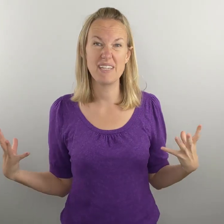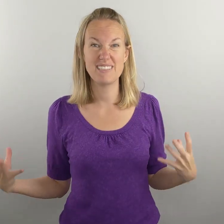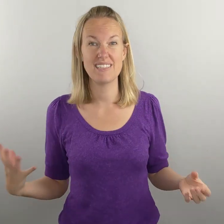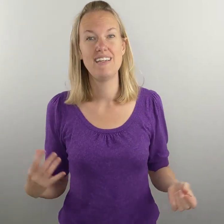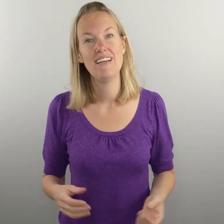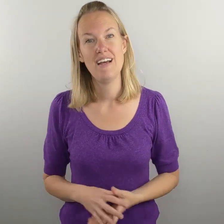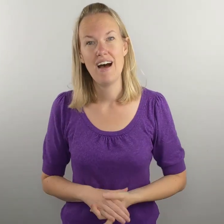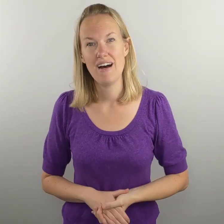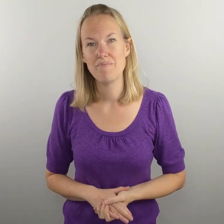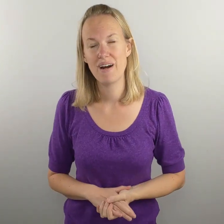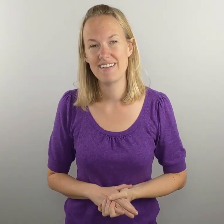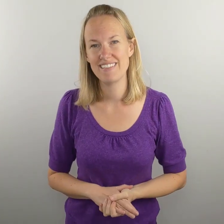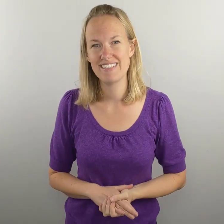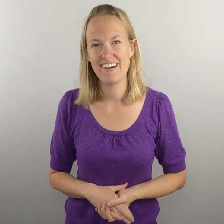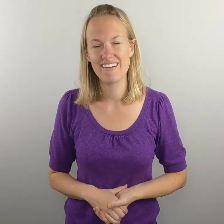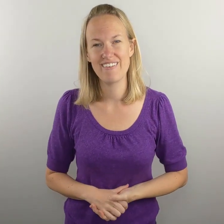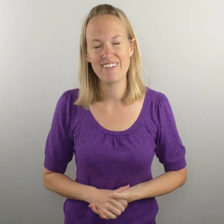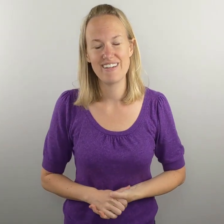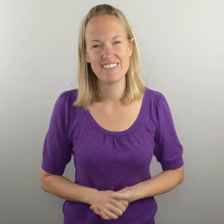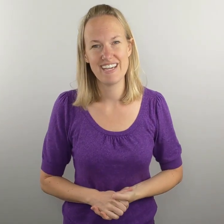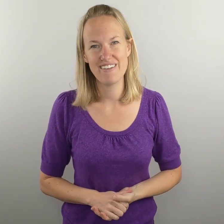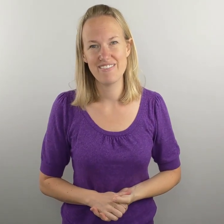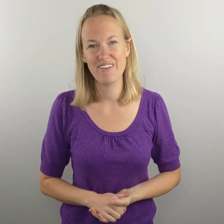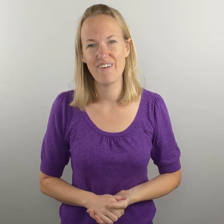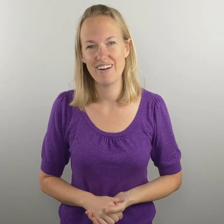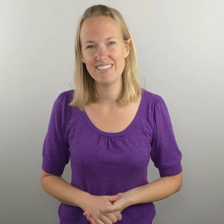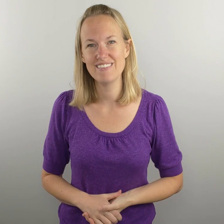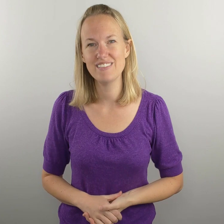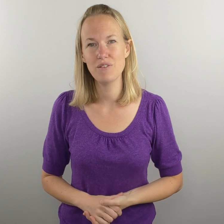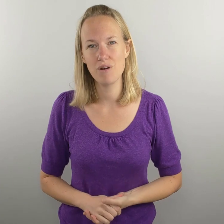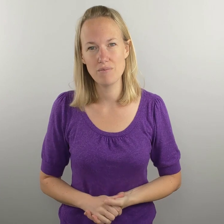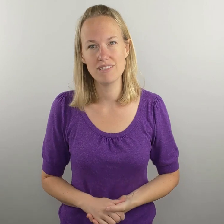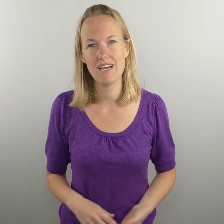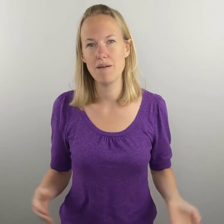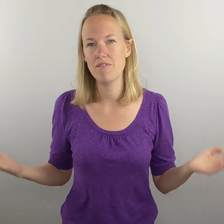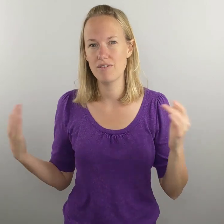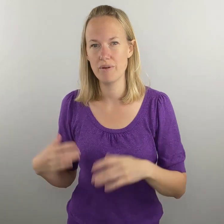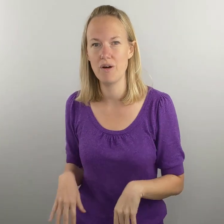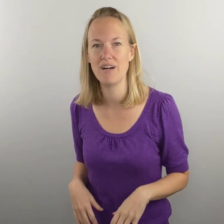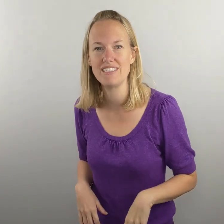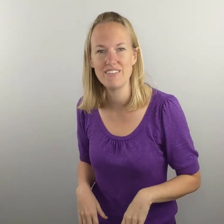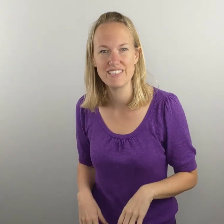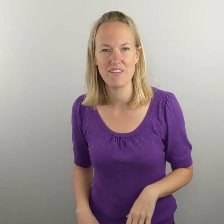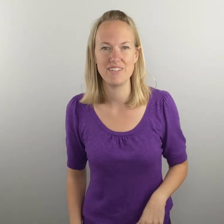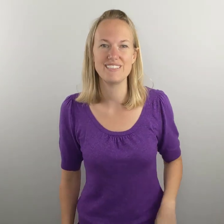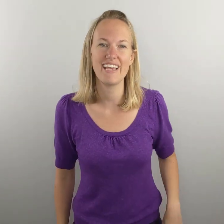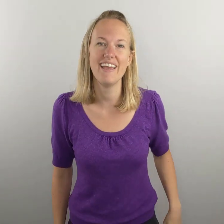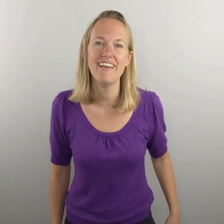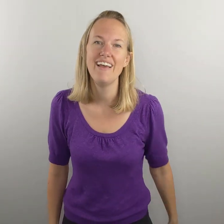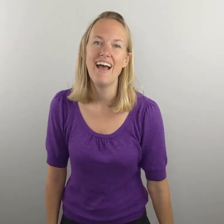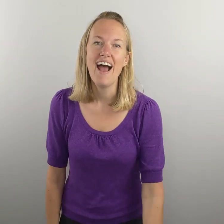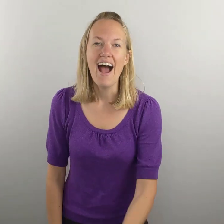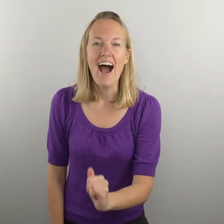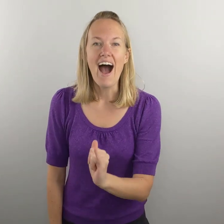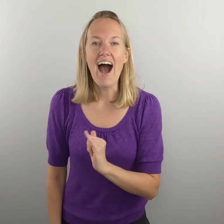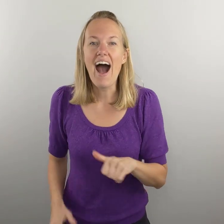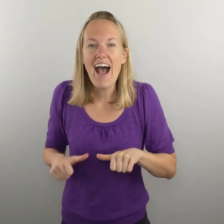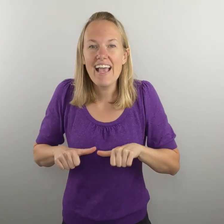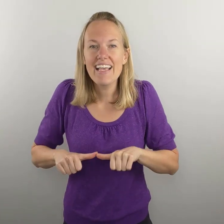biggest part of the song aside from the chorus. So we'll do it one more time before we go on to those other ones, okay? I